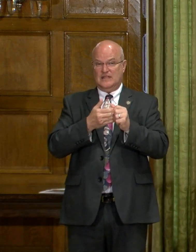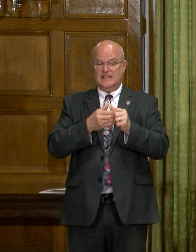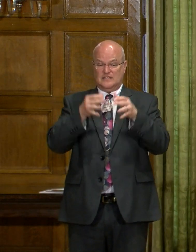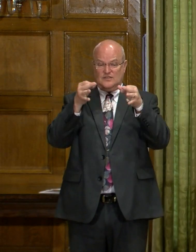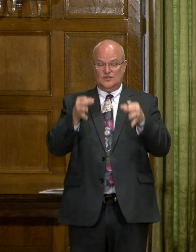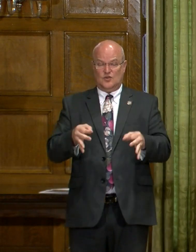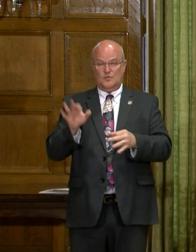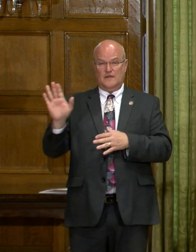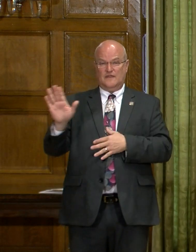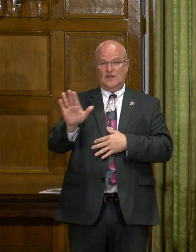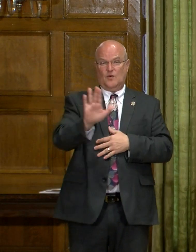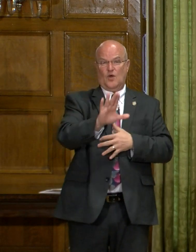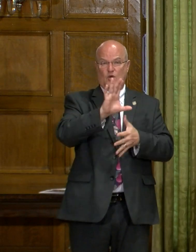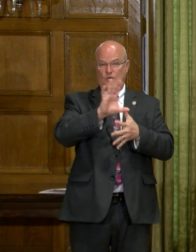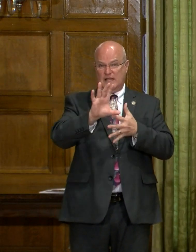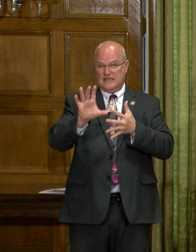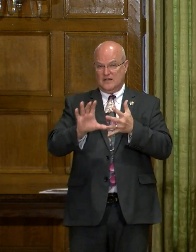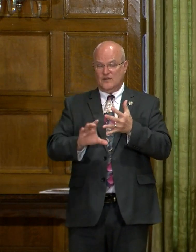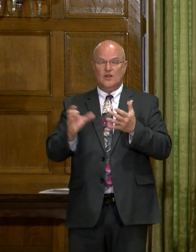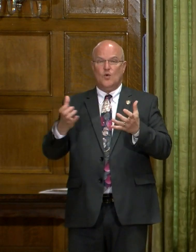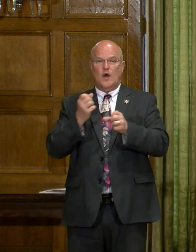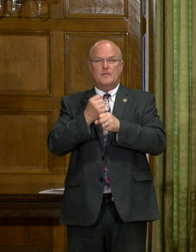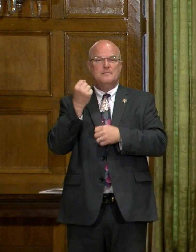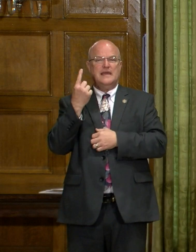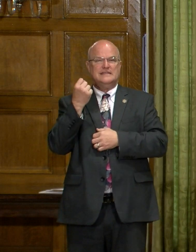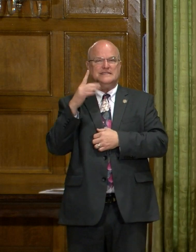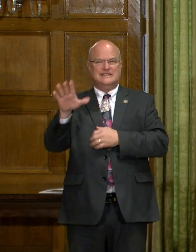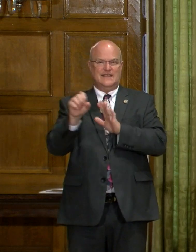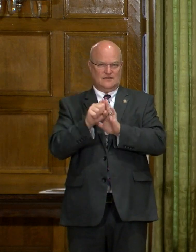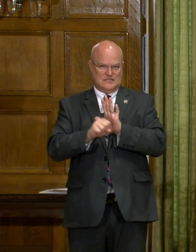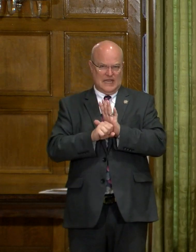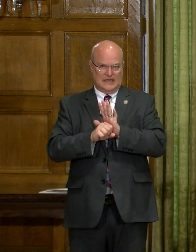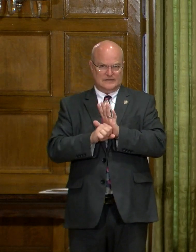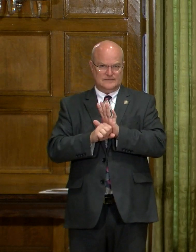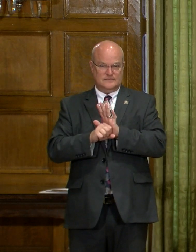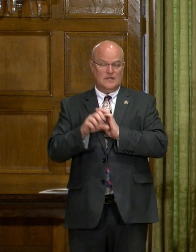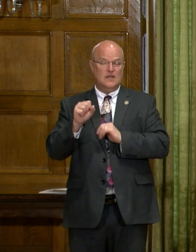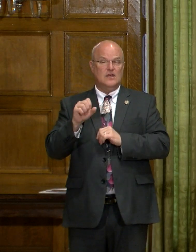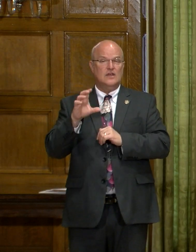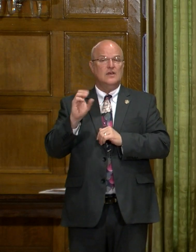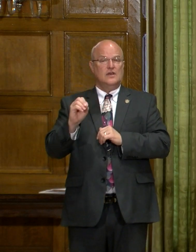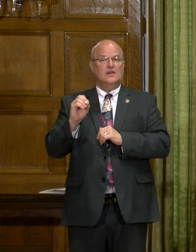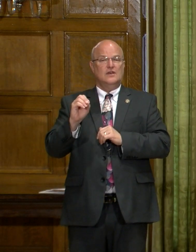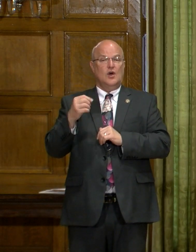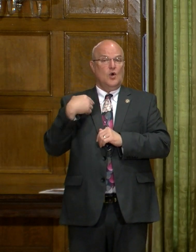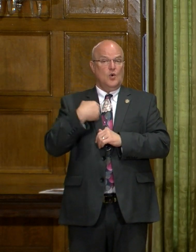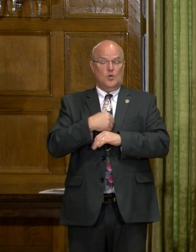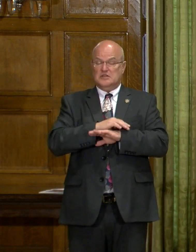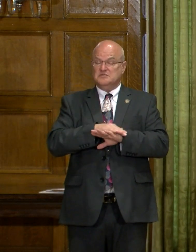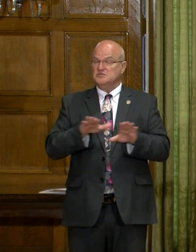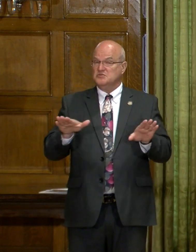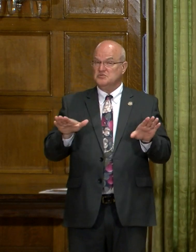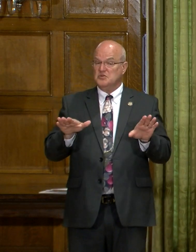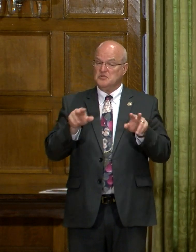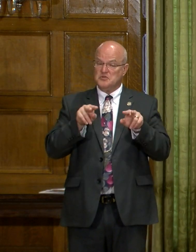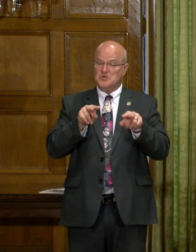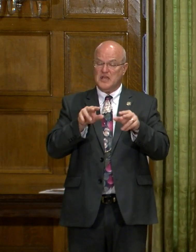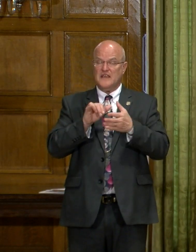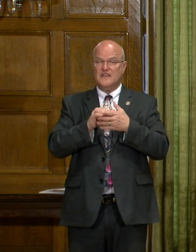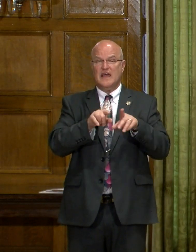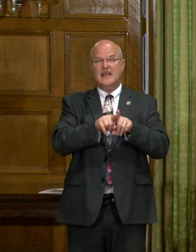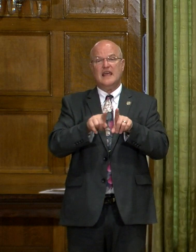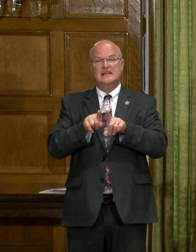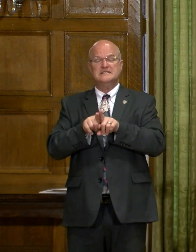to determine their own criteria and what makes sense in their state. And so we shouldn't look at